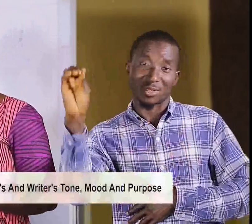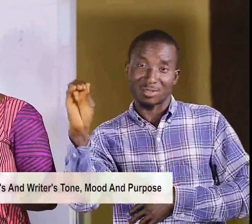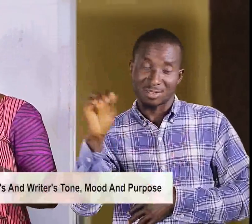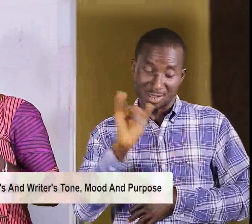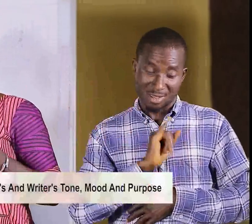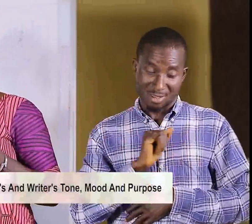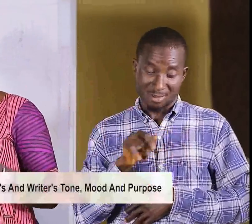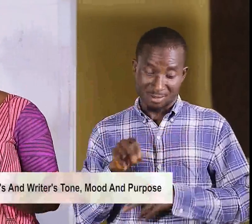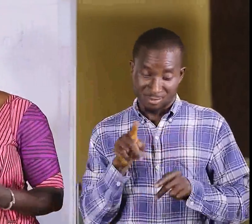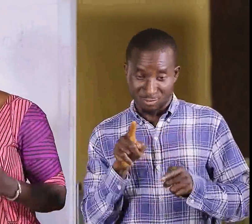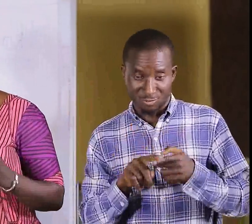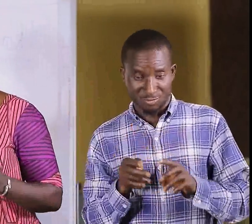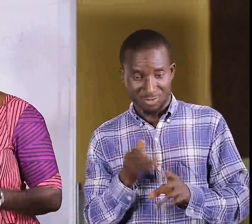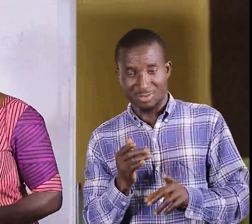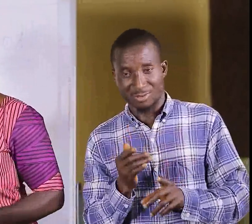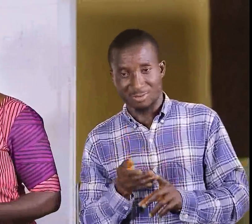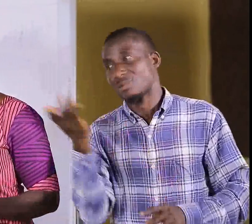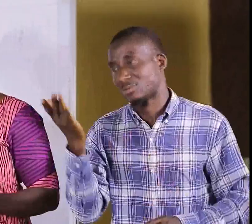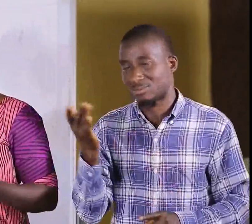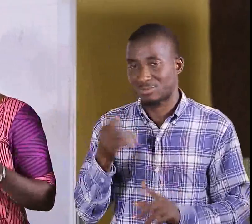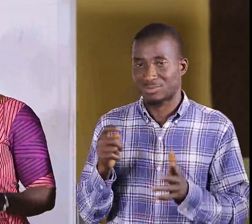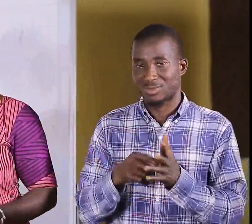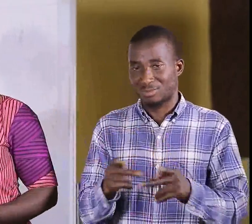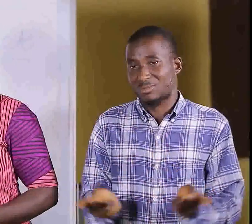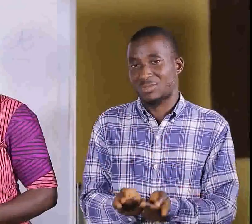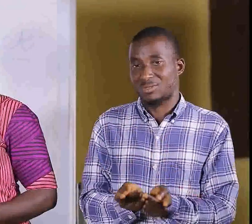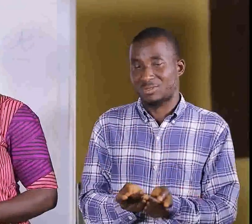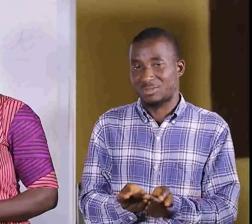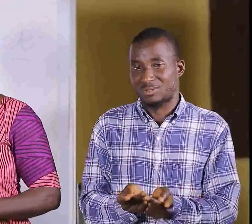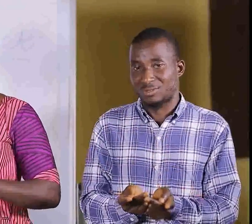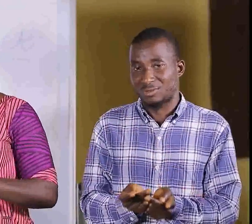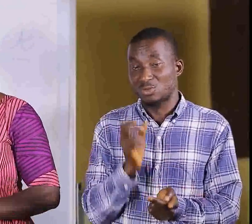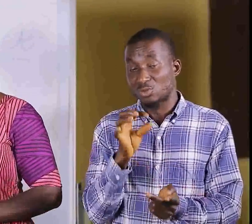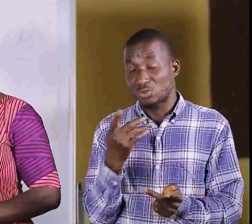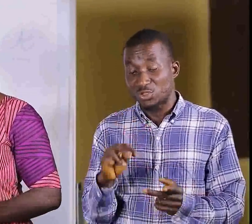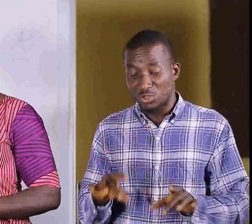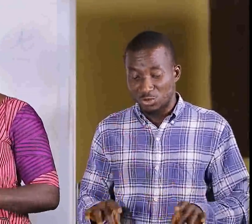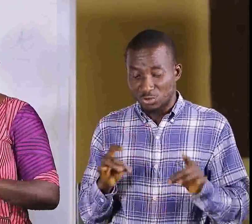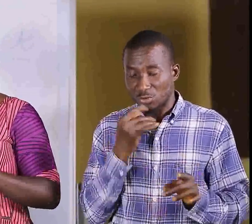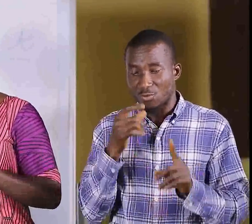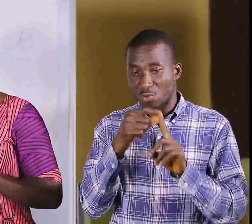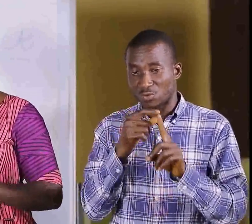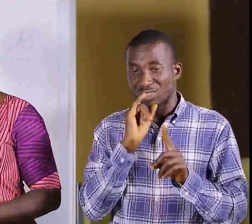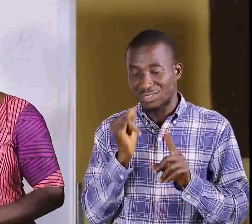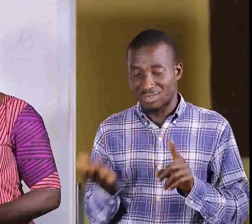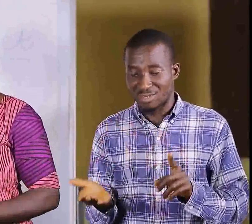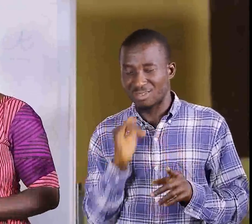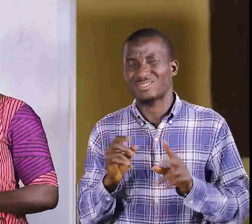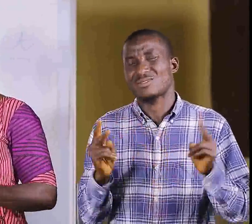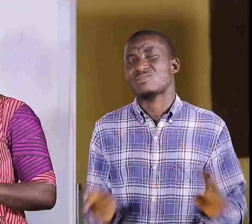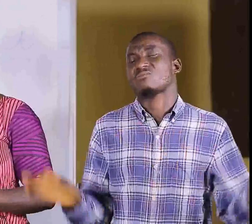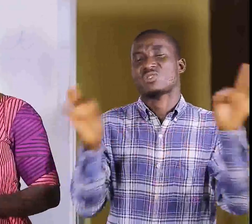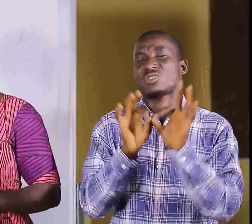place. So the tone will go with the choice of words. So the choice of words here is very